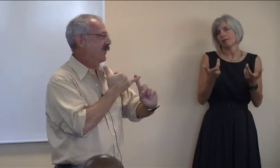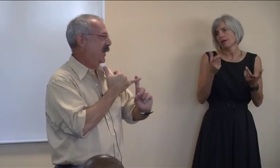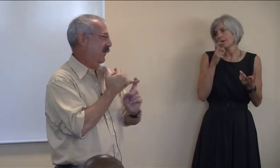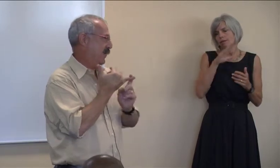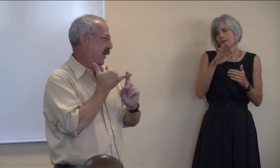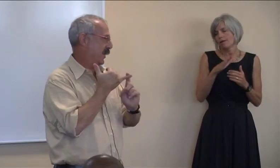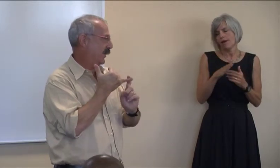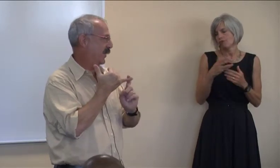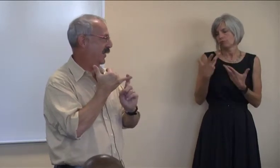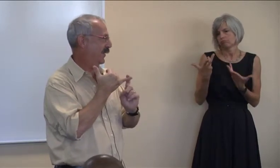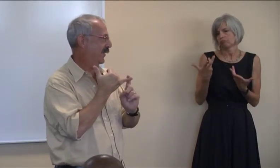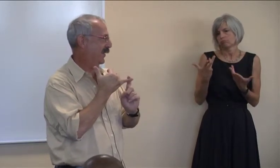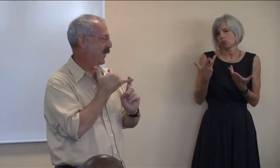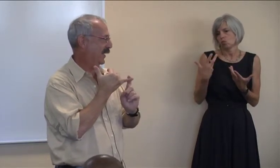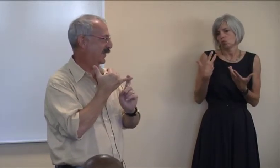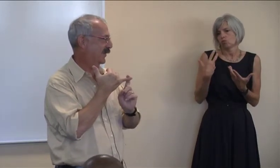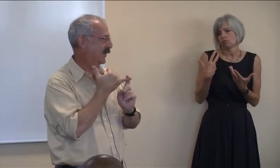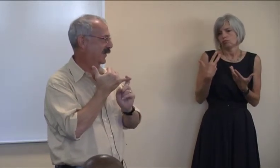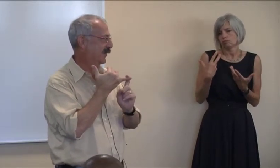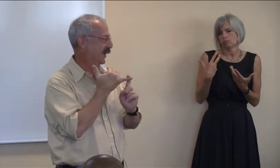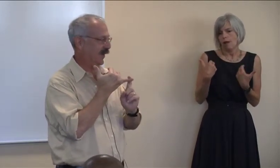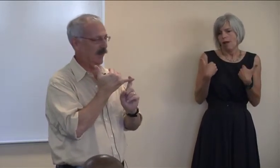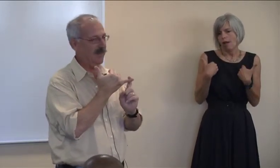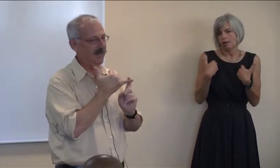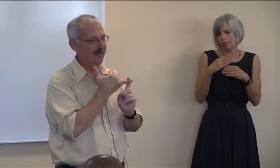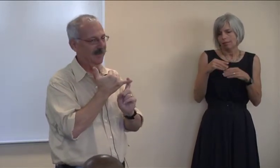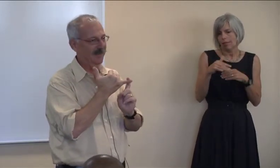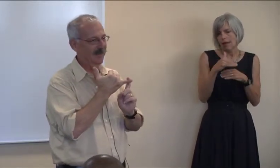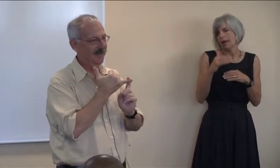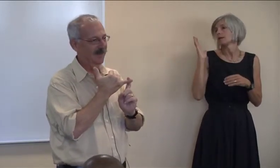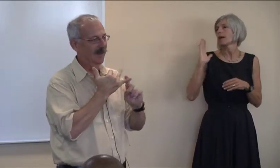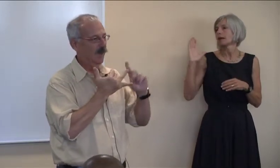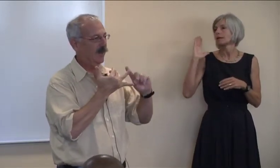Land taken from Native Americans, in many instances to begin with,